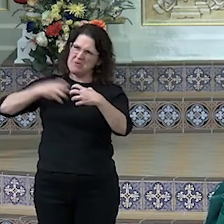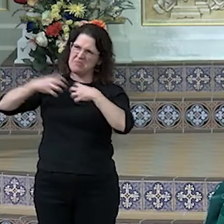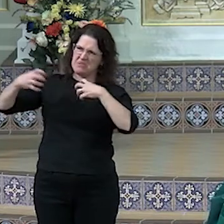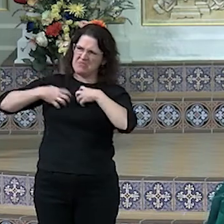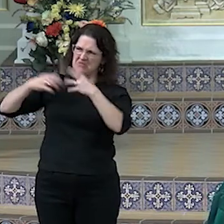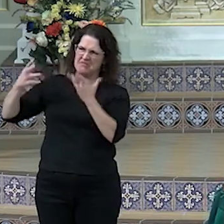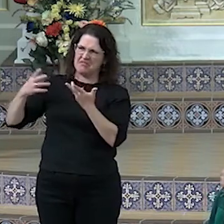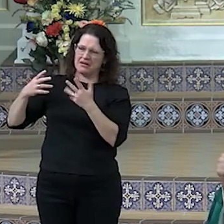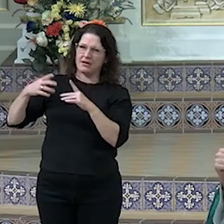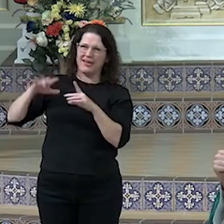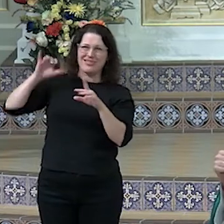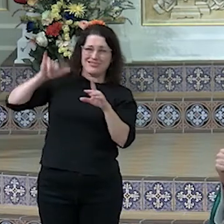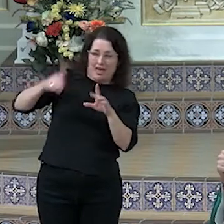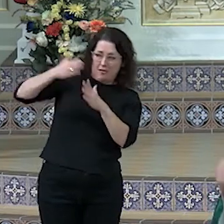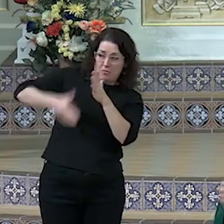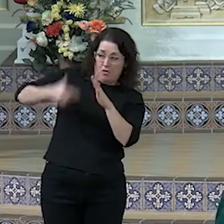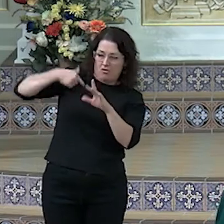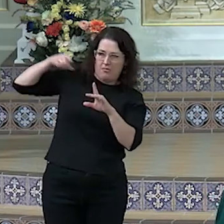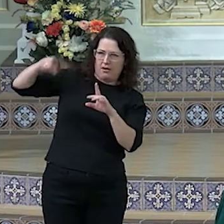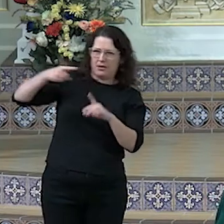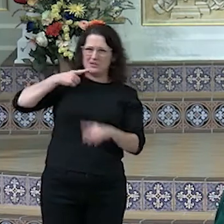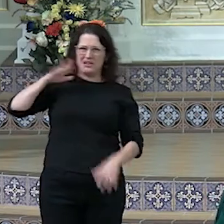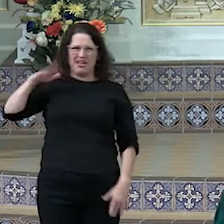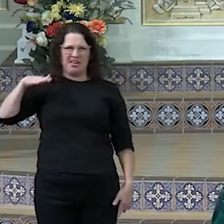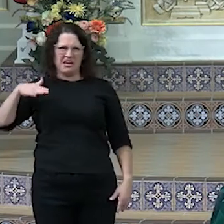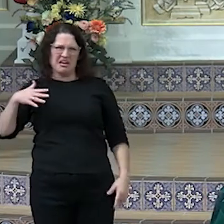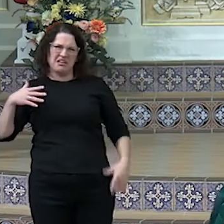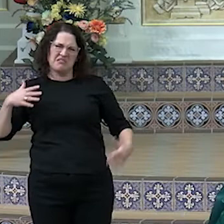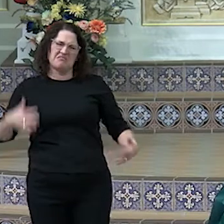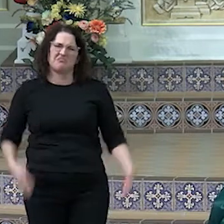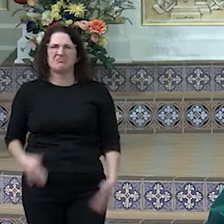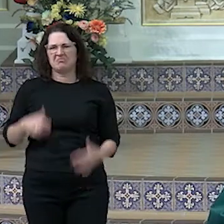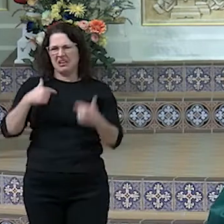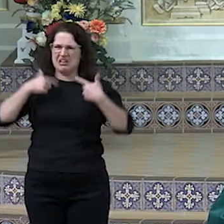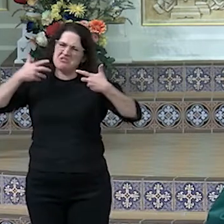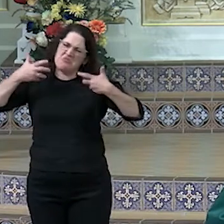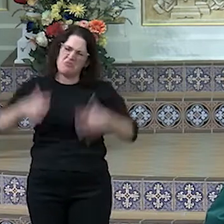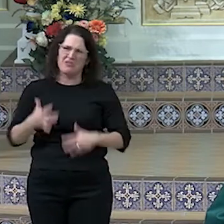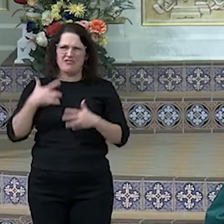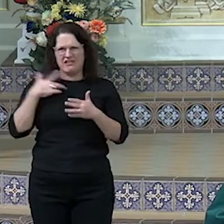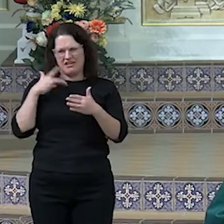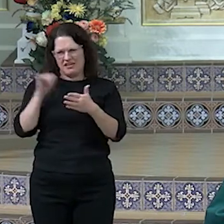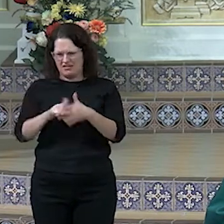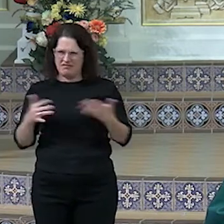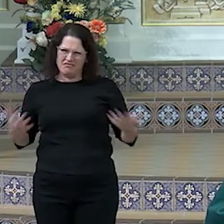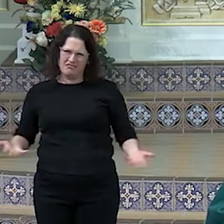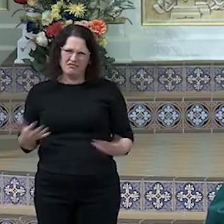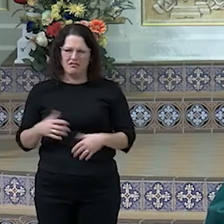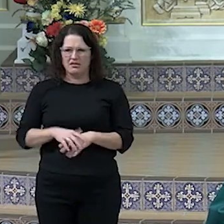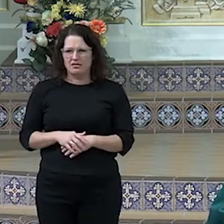A part of me was saying, I don't want to feel like this anymore.